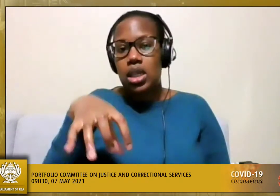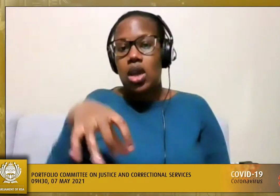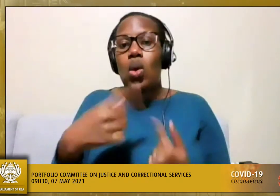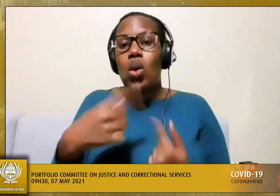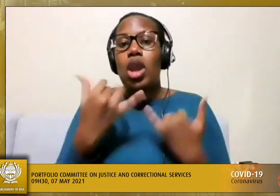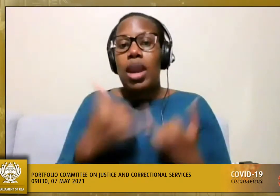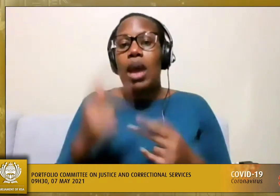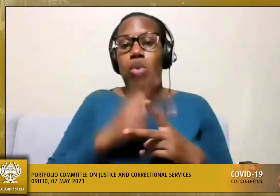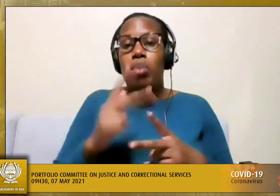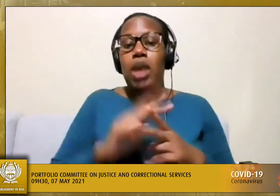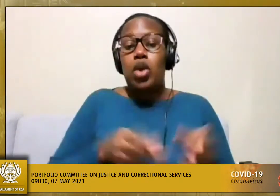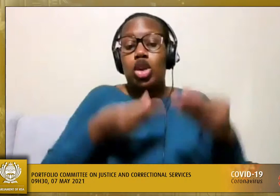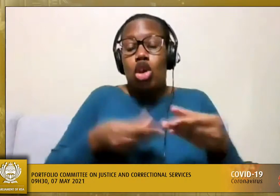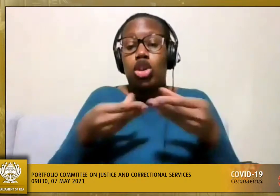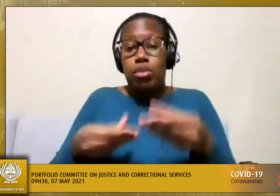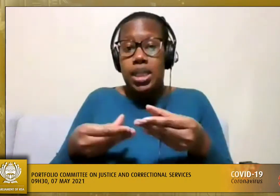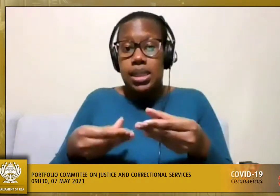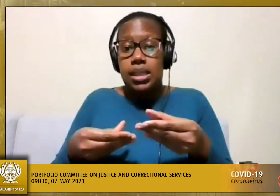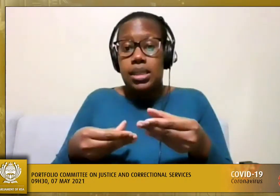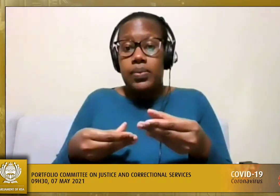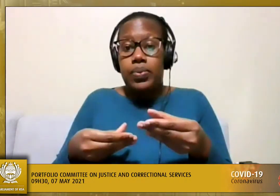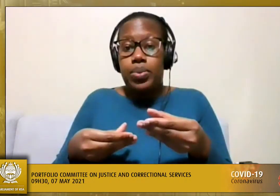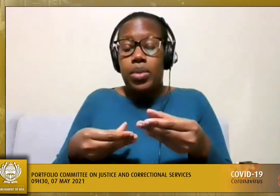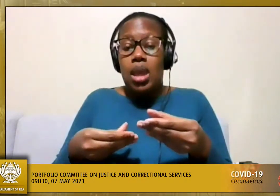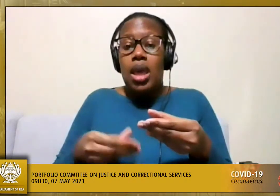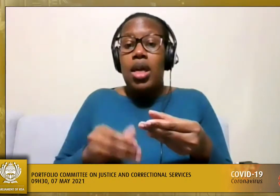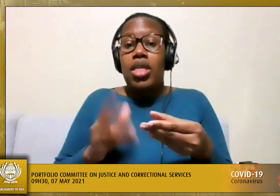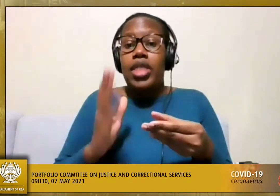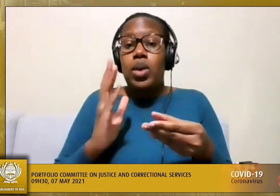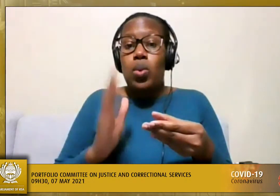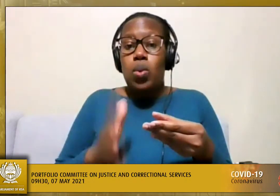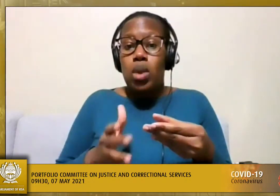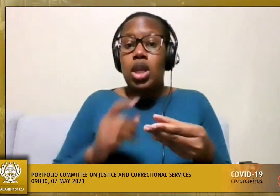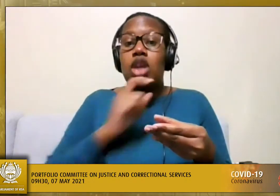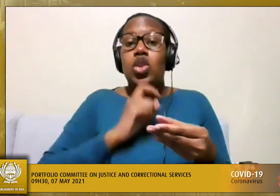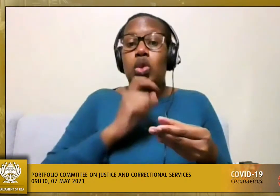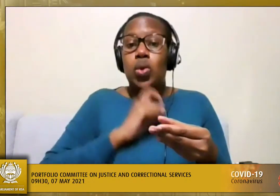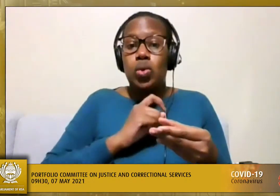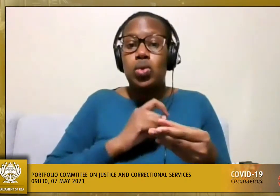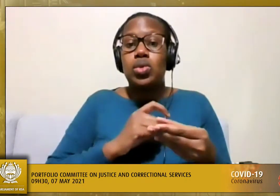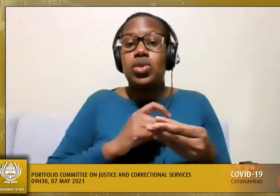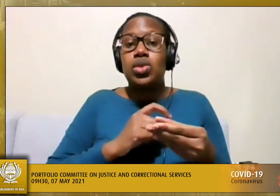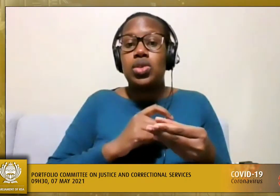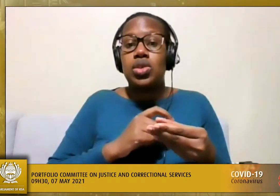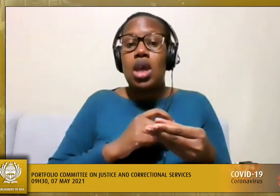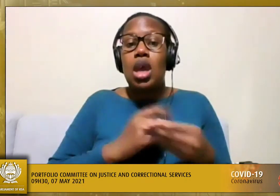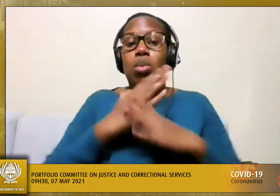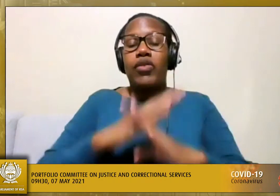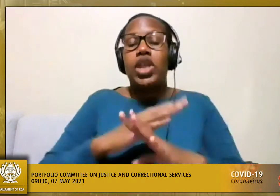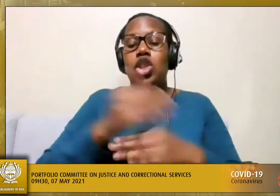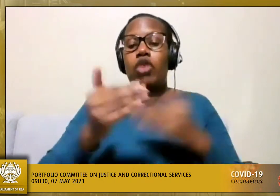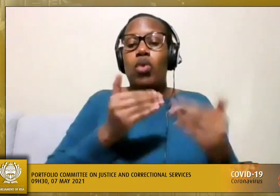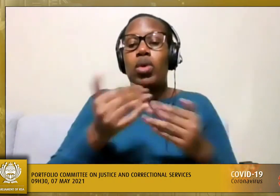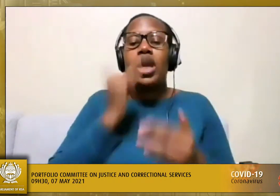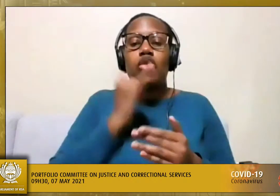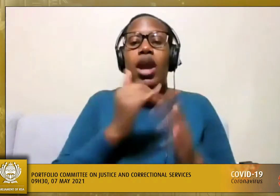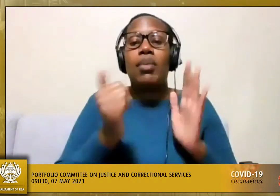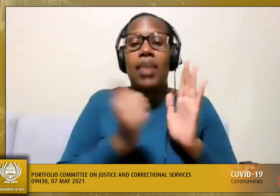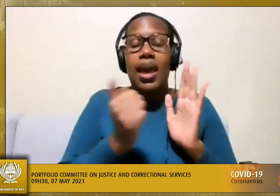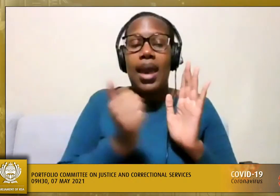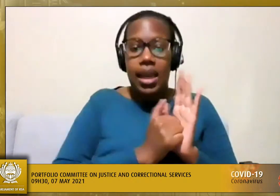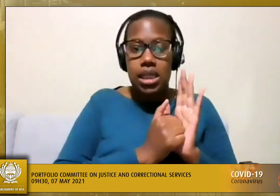preparing documentation uh that will use the provisions of the prevention of organized ground act to to